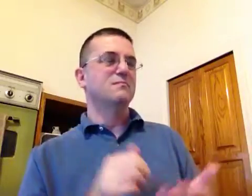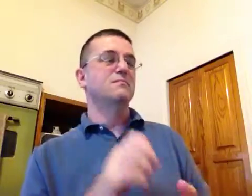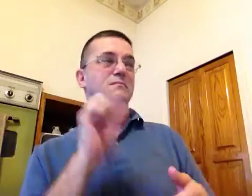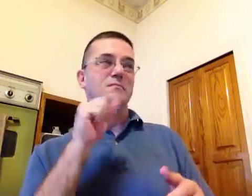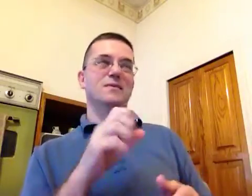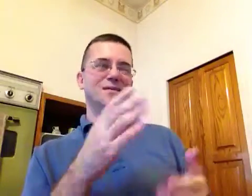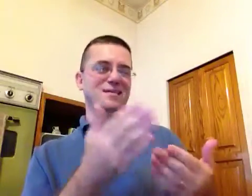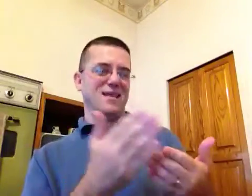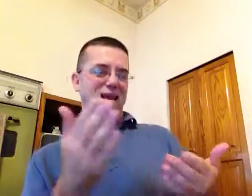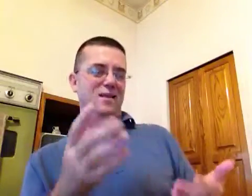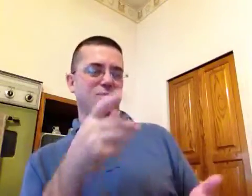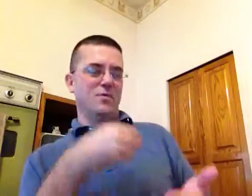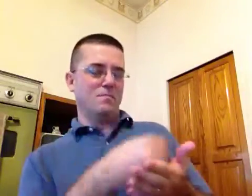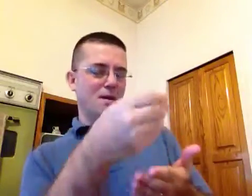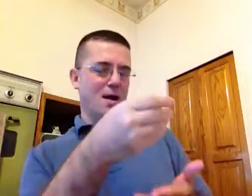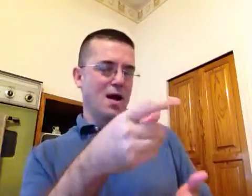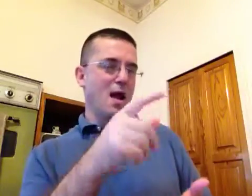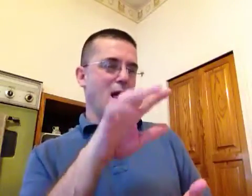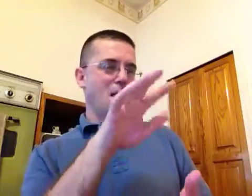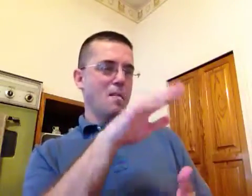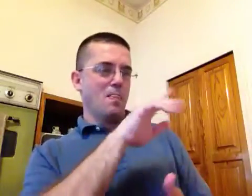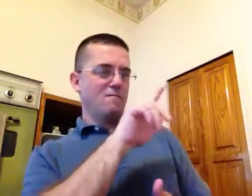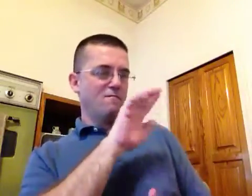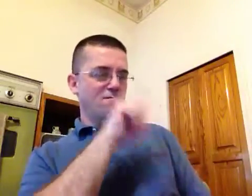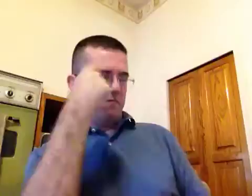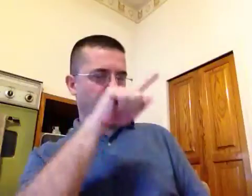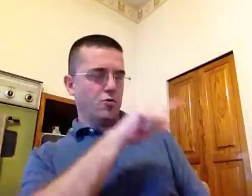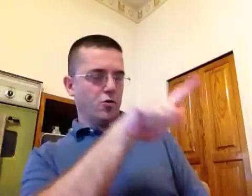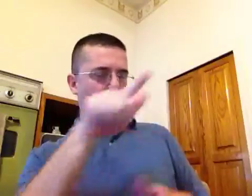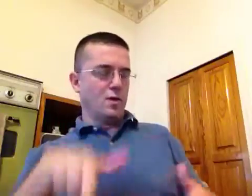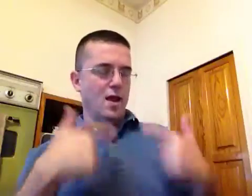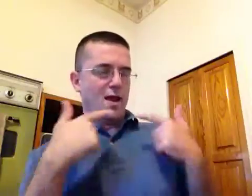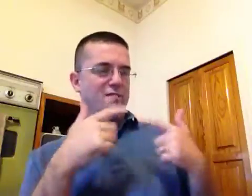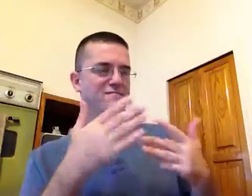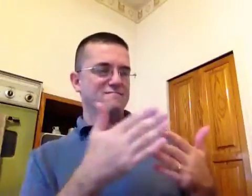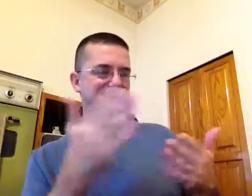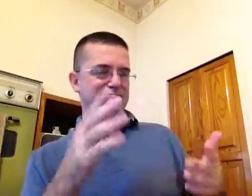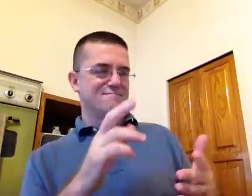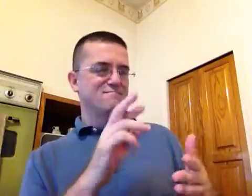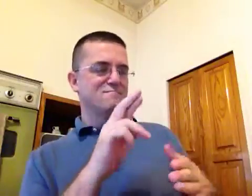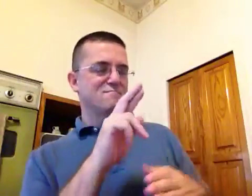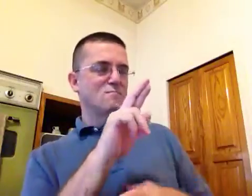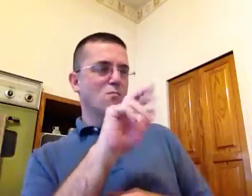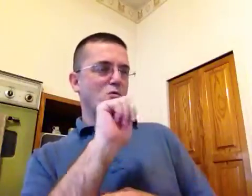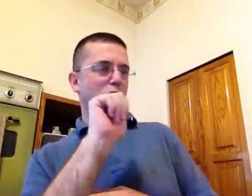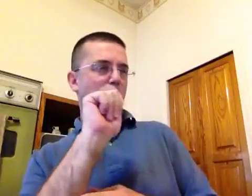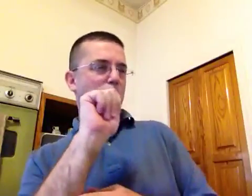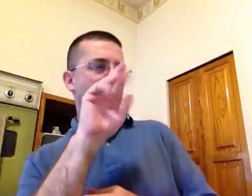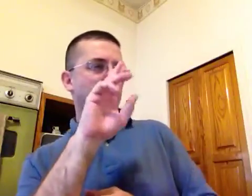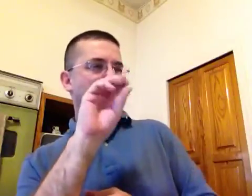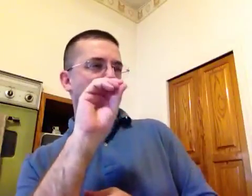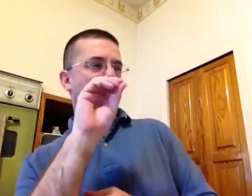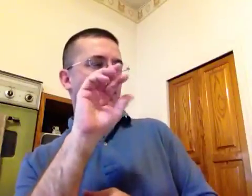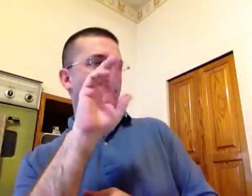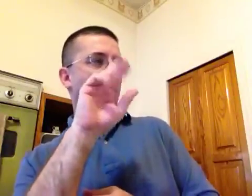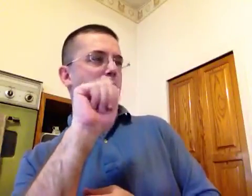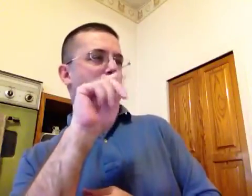item in consideration of the rest of your life. Right. Ratio to your income, ratio to your